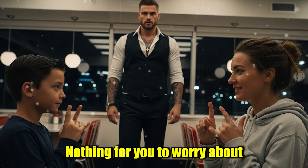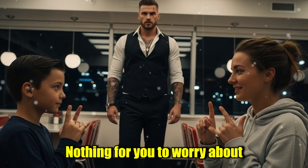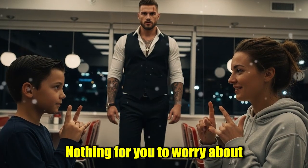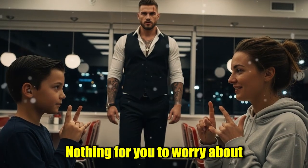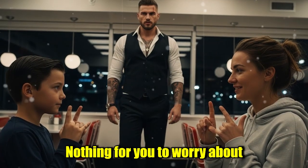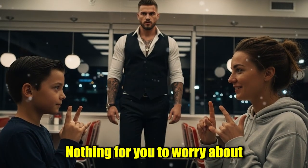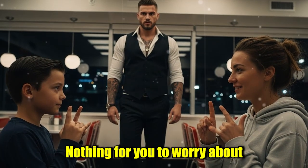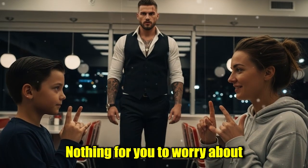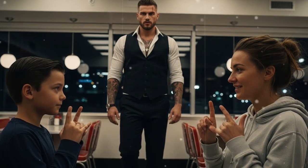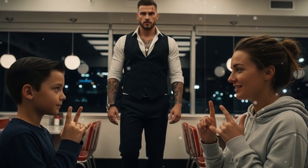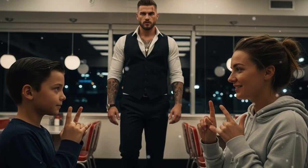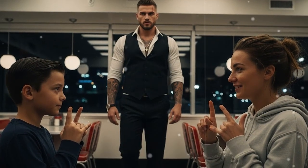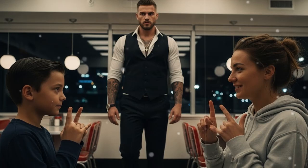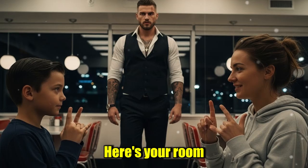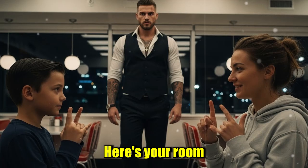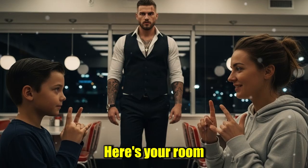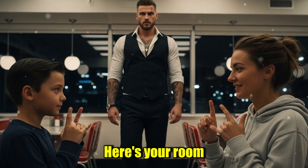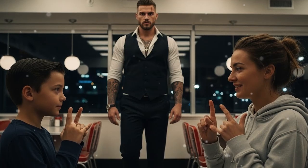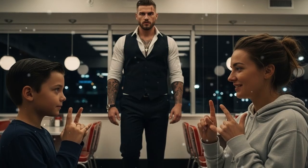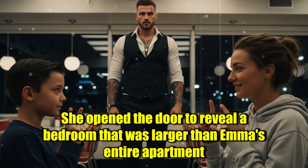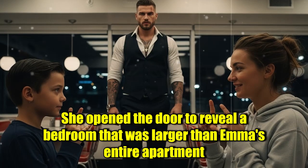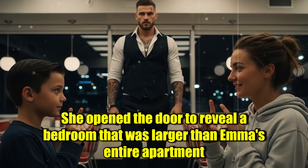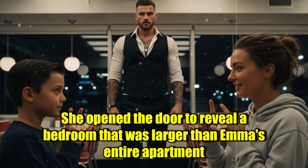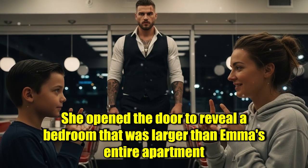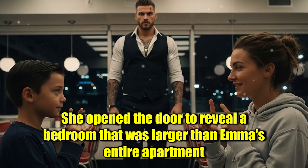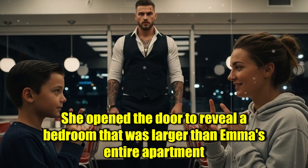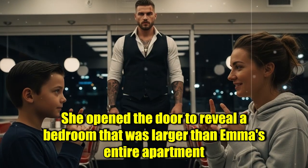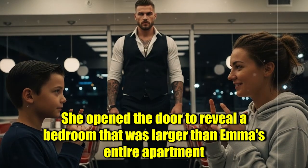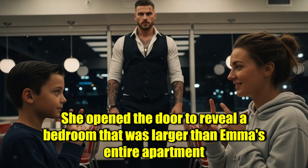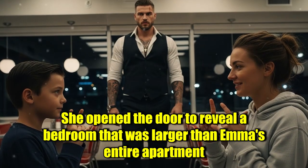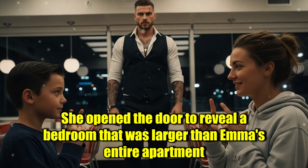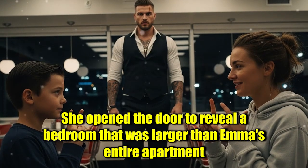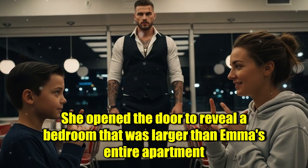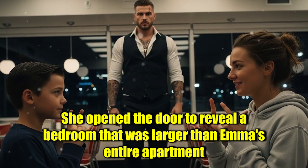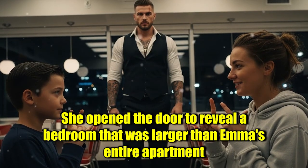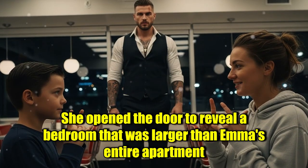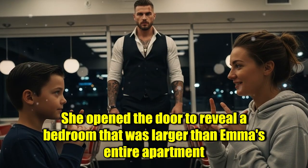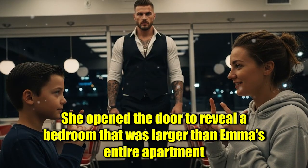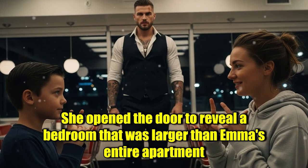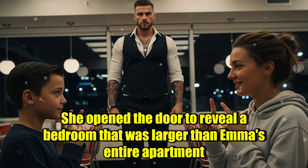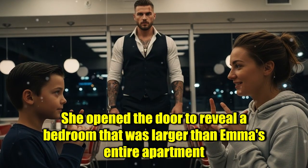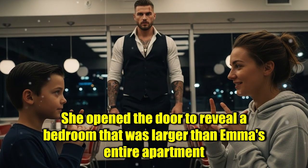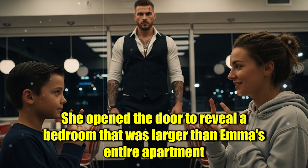Nothing for you to worry about, miss. Here's your room. She opened a door to reveal a bedroom that was larger than Emma's entire